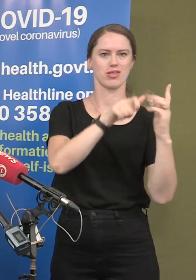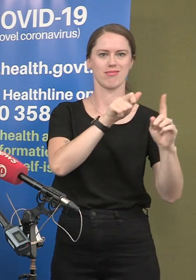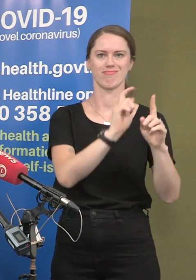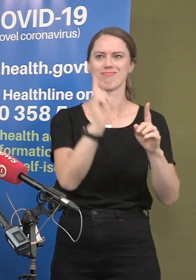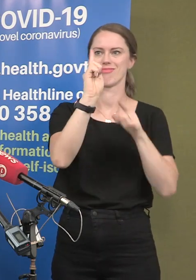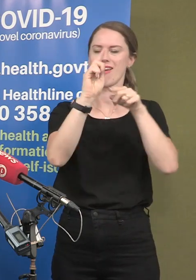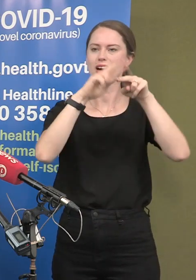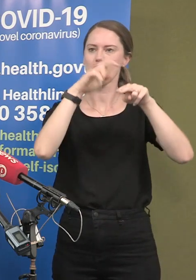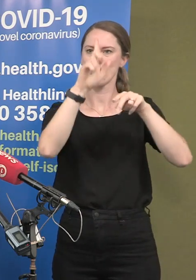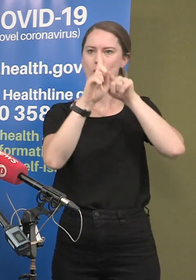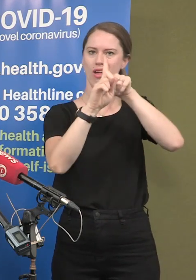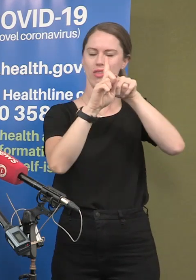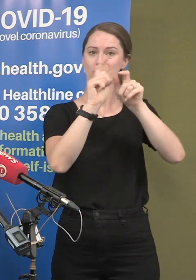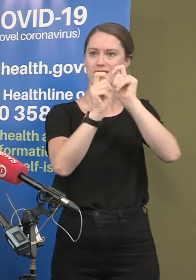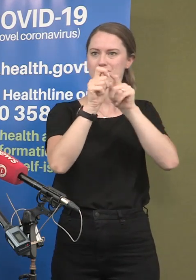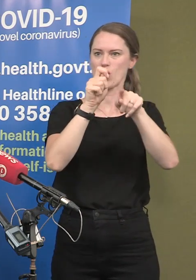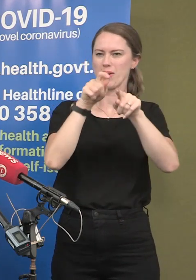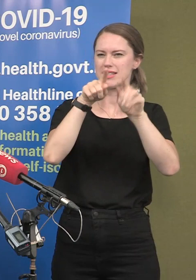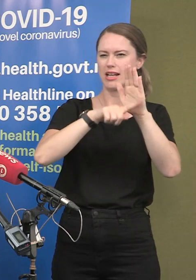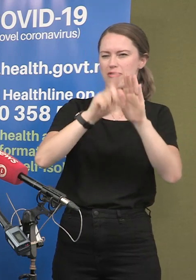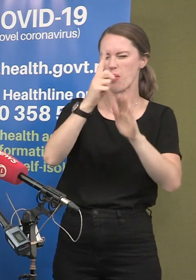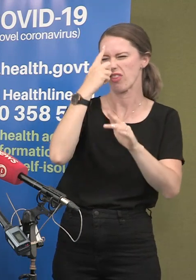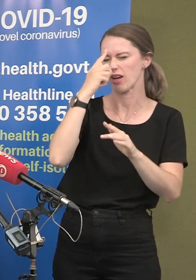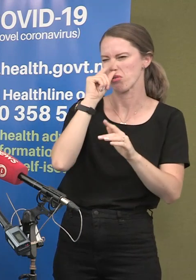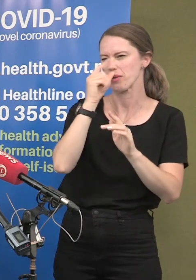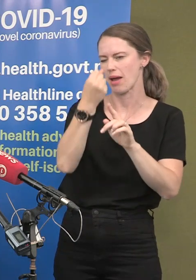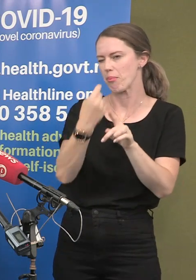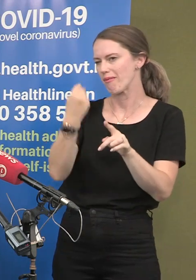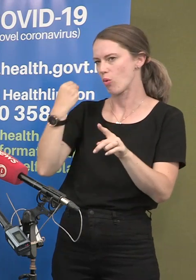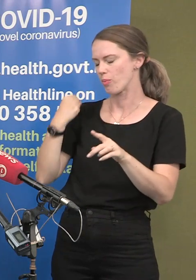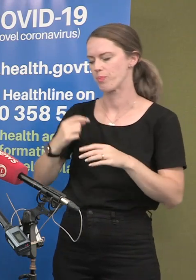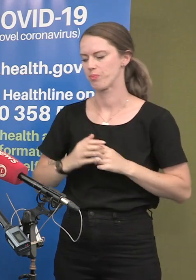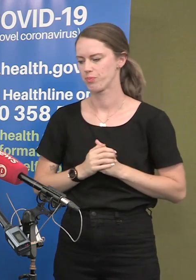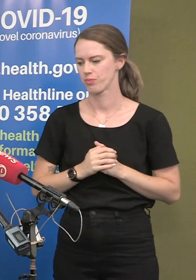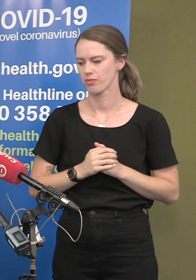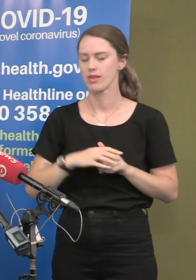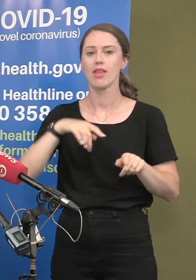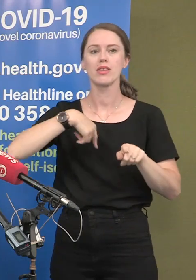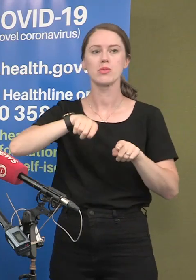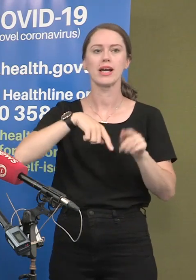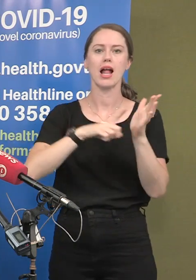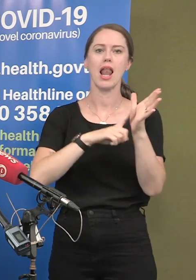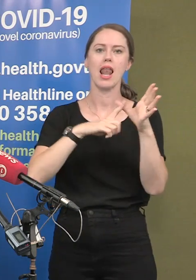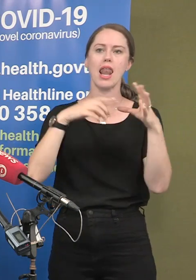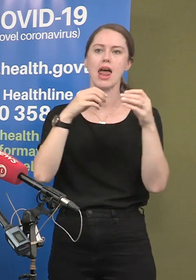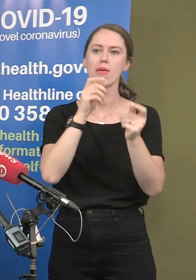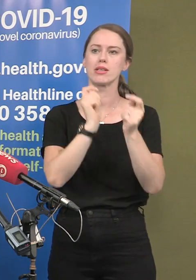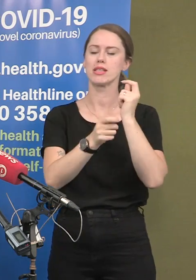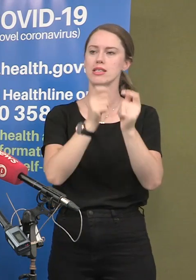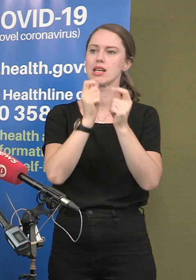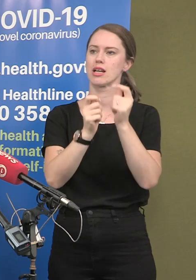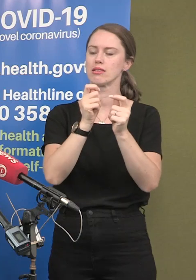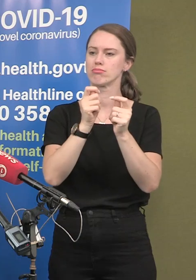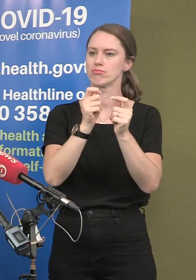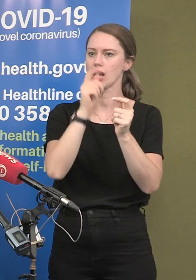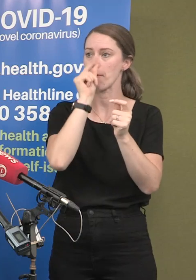test was negative. This week, our laboratory testing capacity will increase